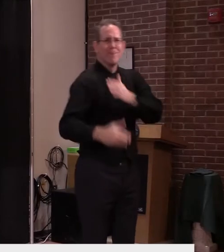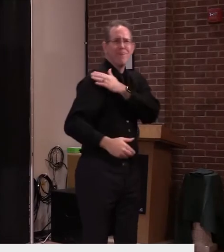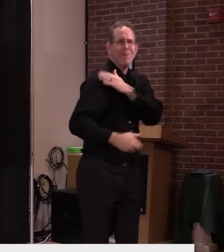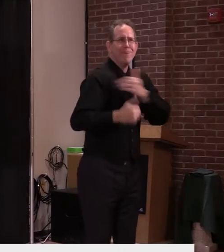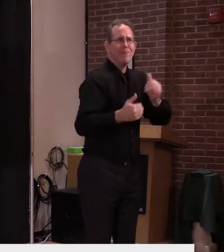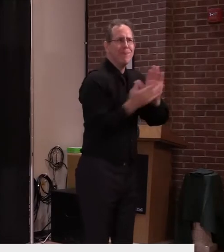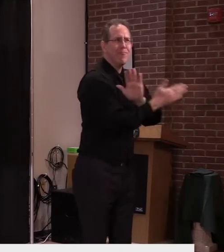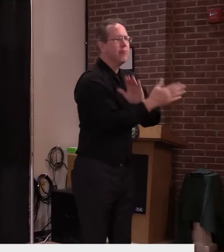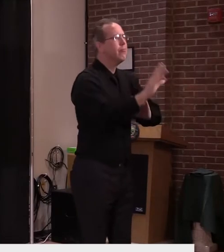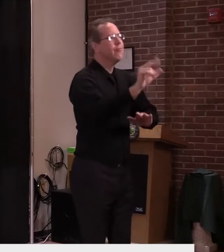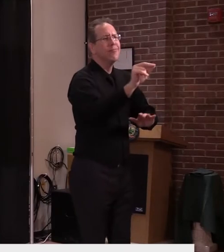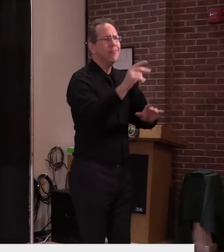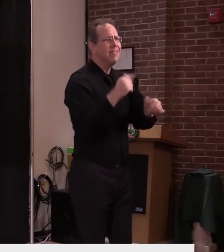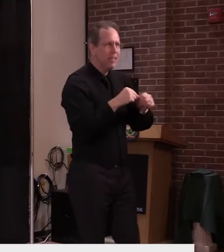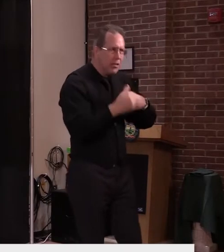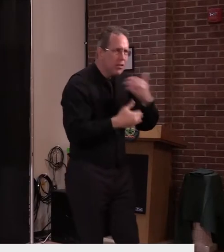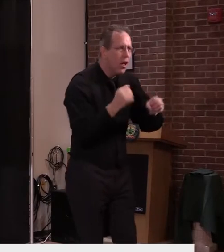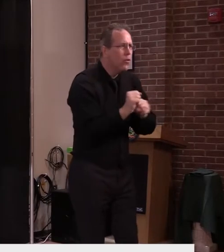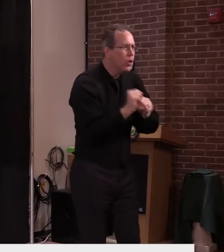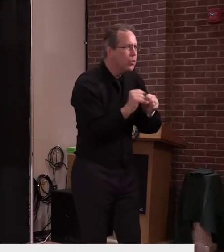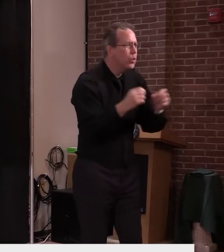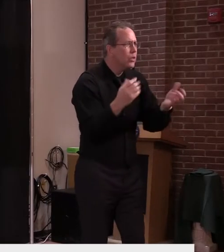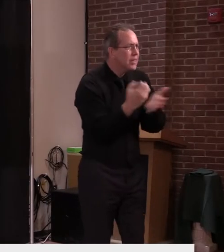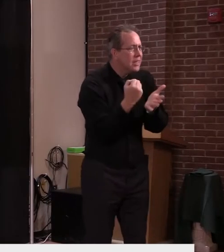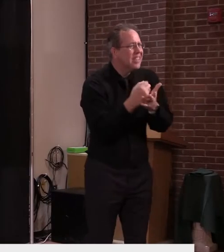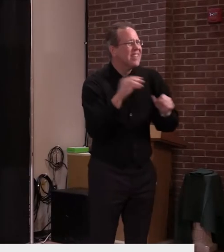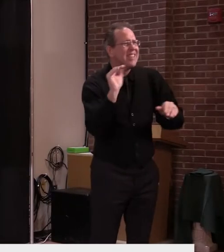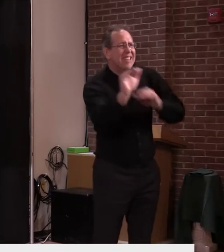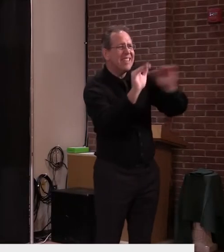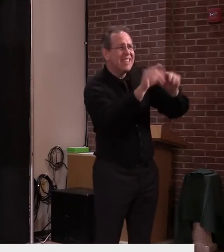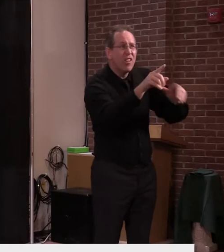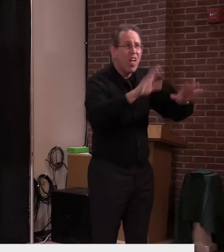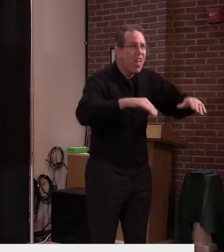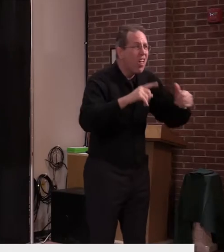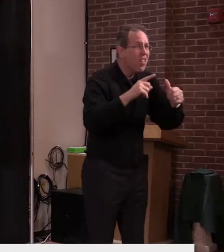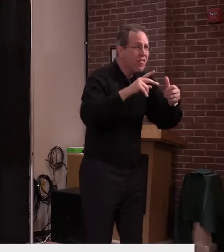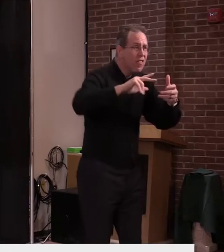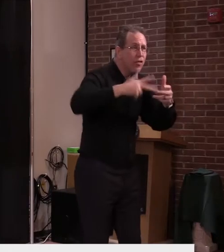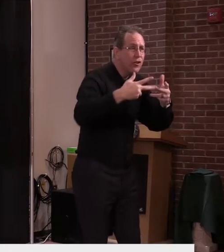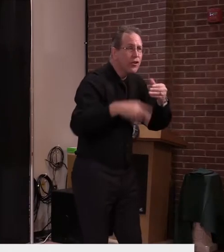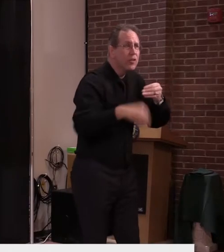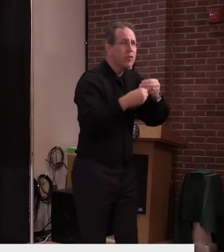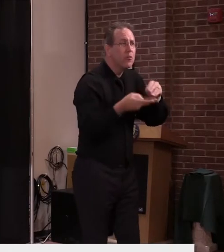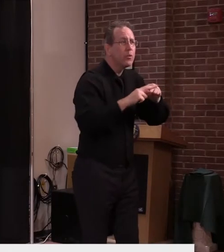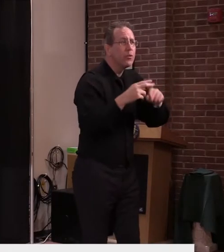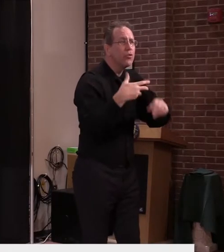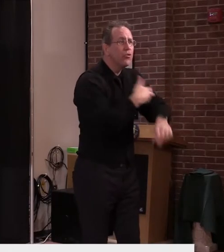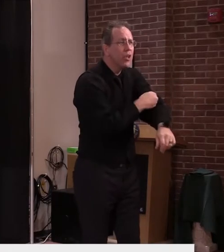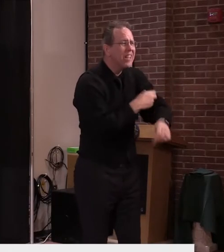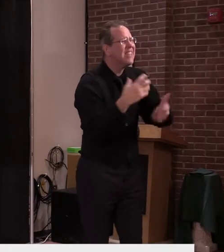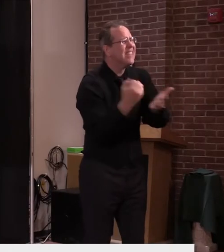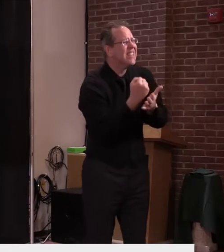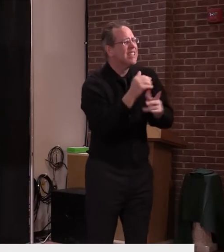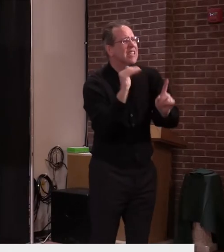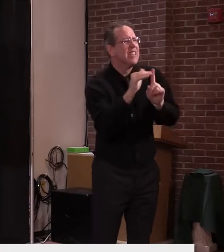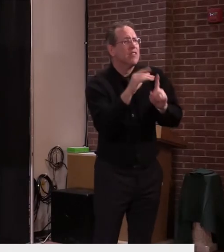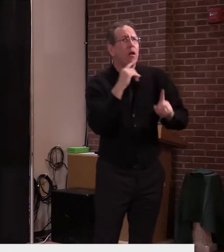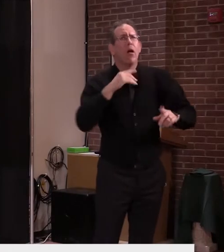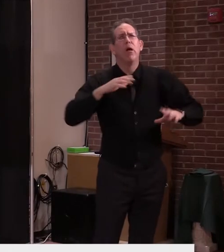booster is a top priority for you and your family. It's not too late. Anyone 12 and older is